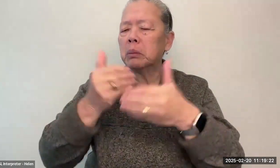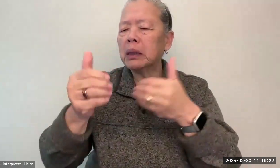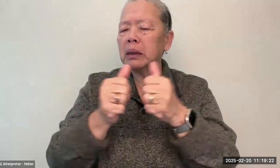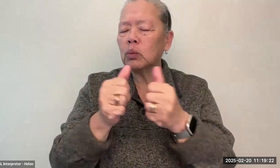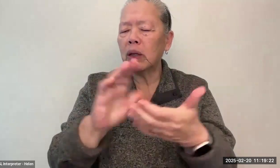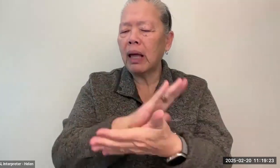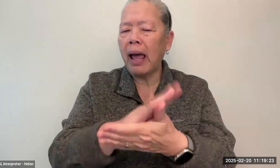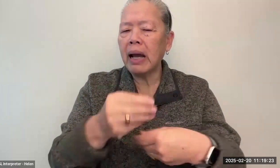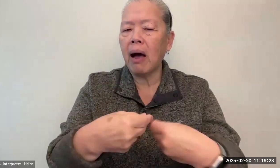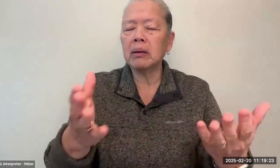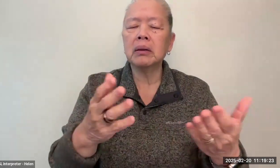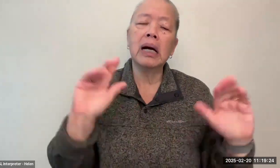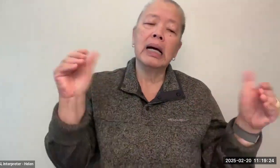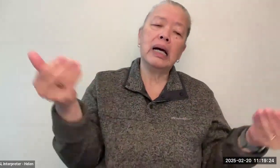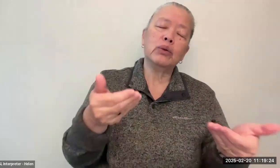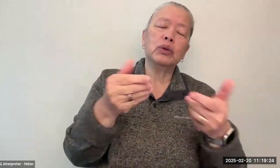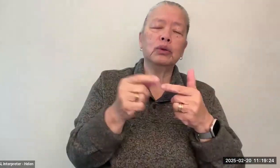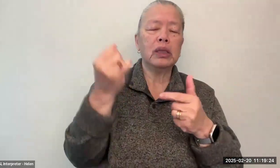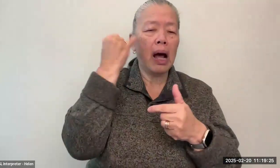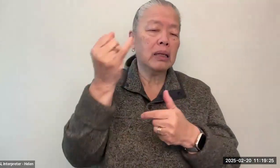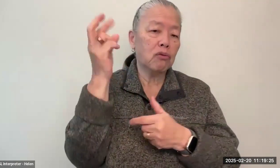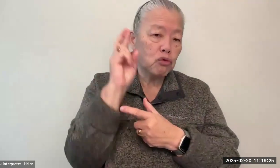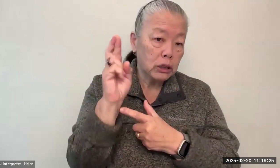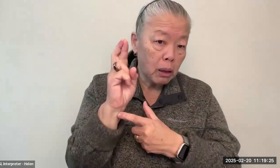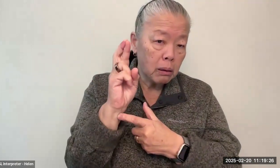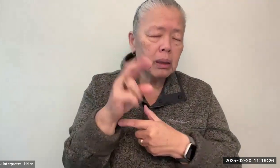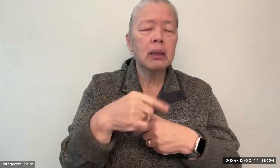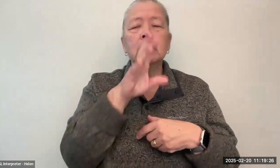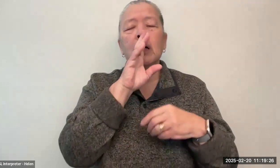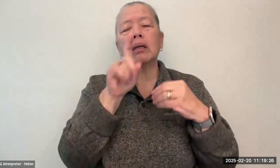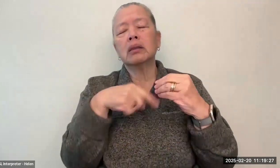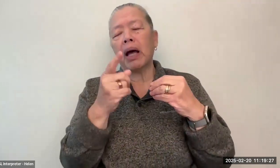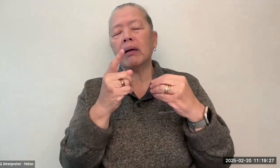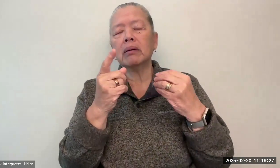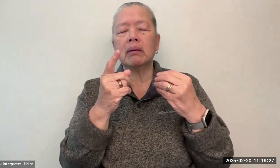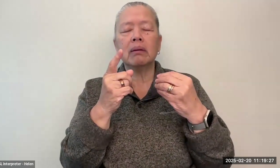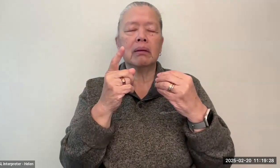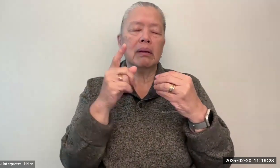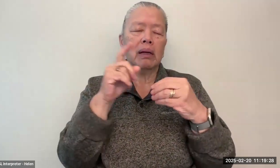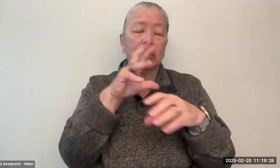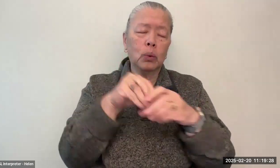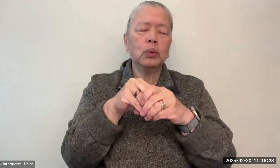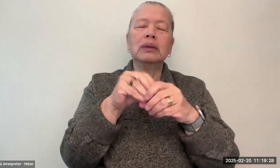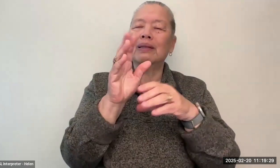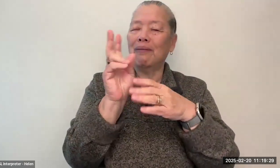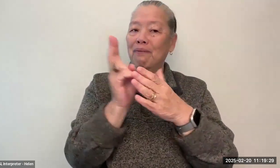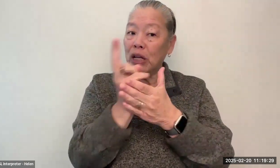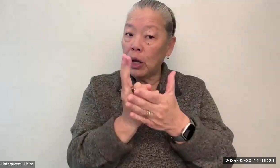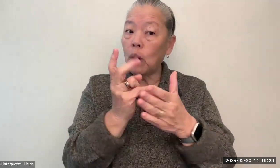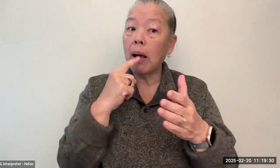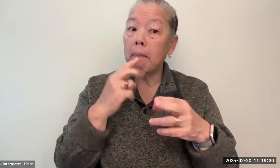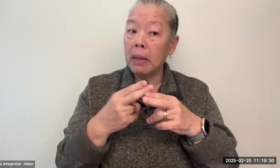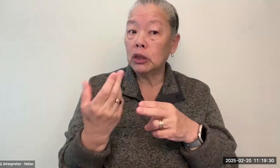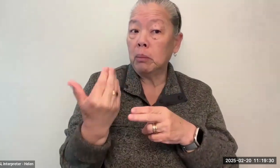idea of regionalization that includes the Regionalization Effective Ministry in Every Culture video we talked about earlier, and several